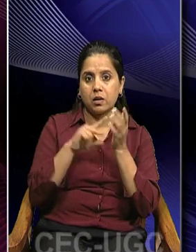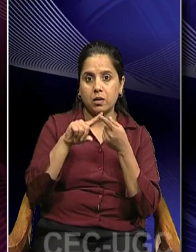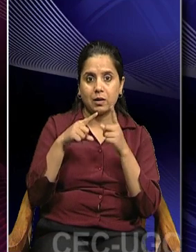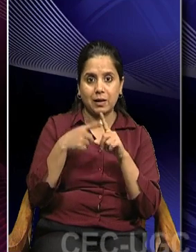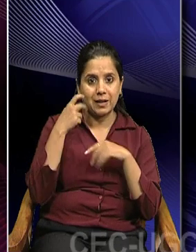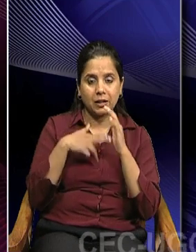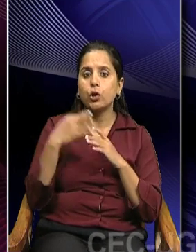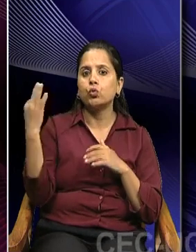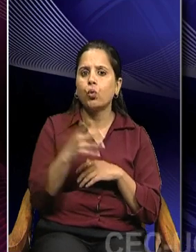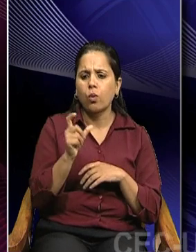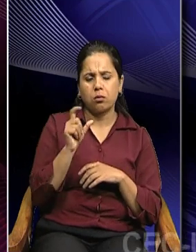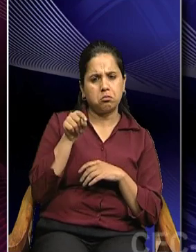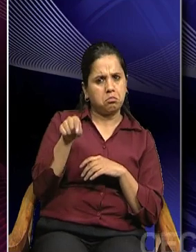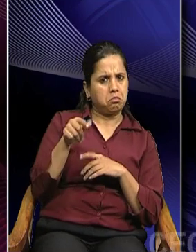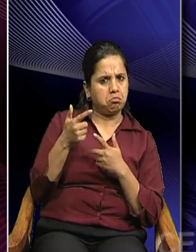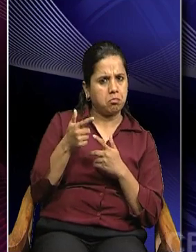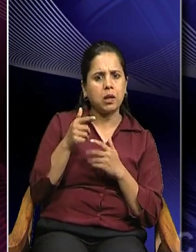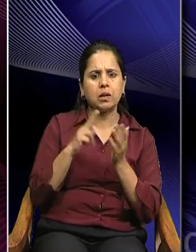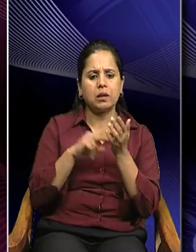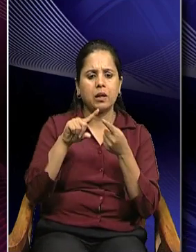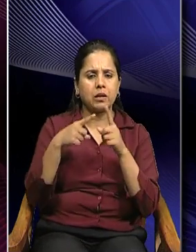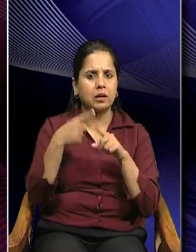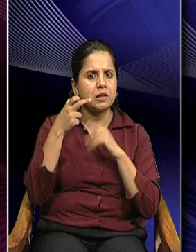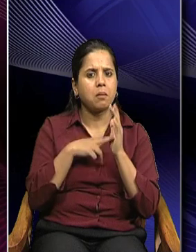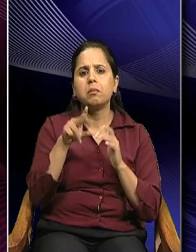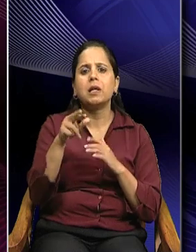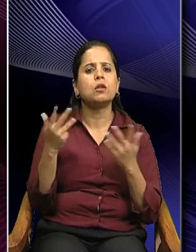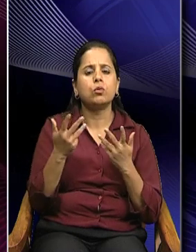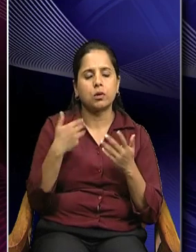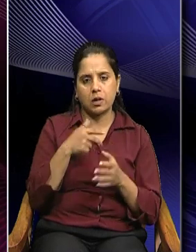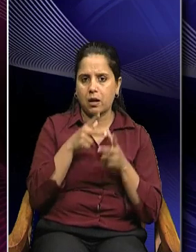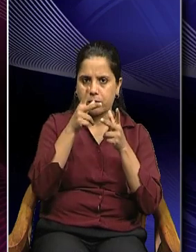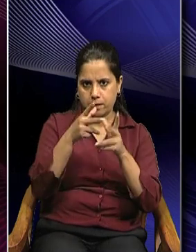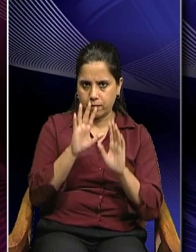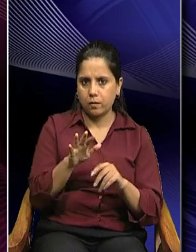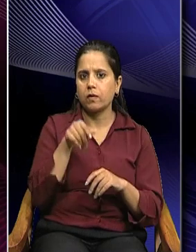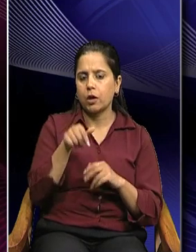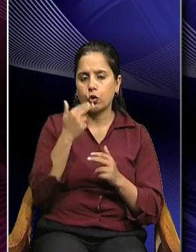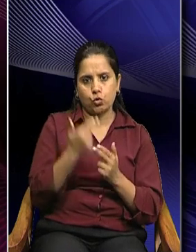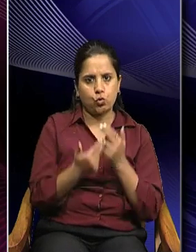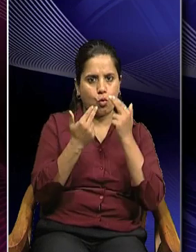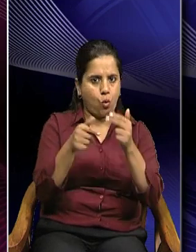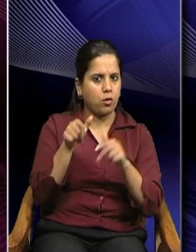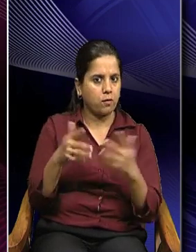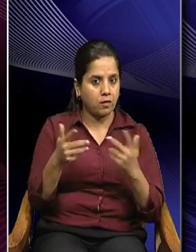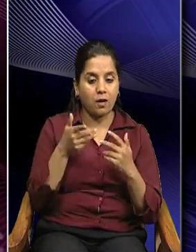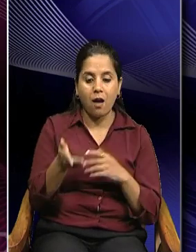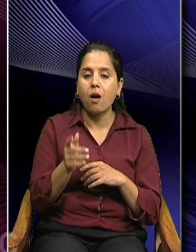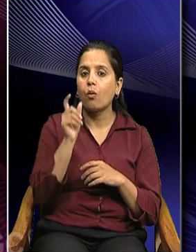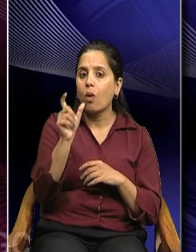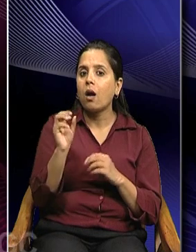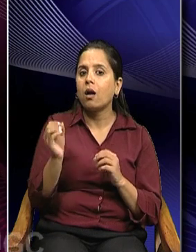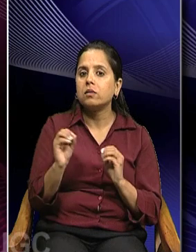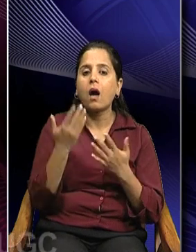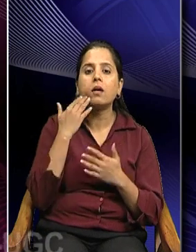a new word to us. Who are netizens? So, let me tell you the story behind it, from where this word